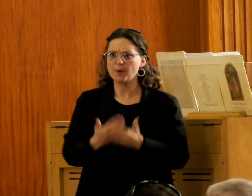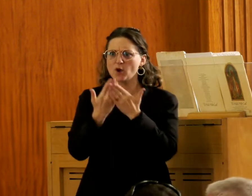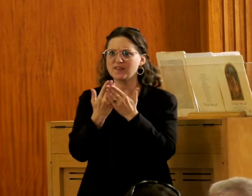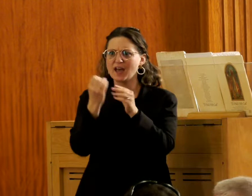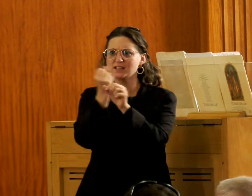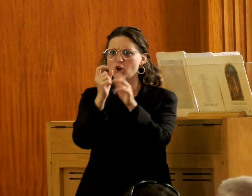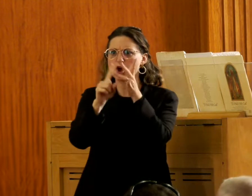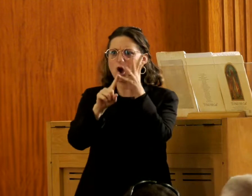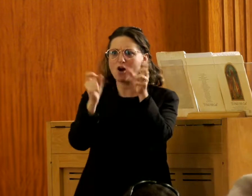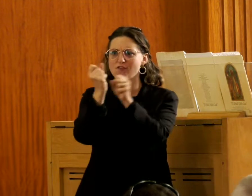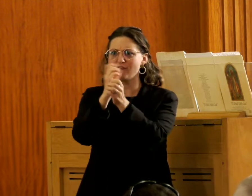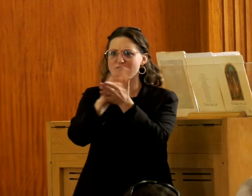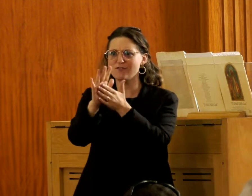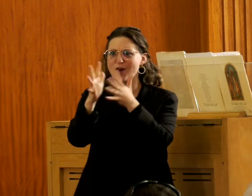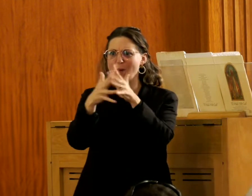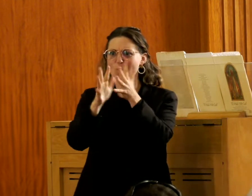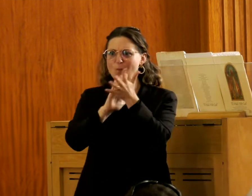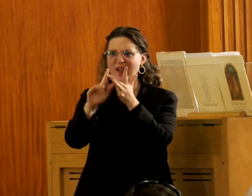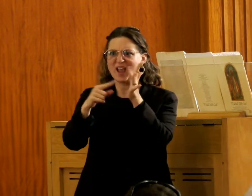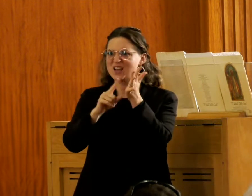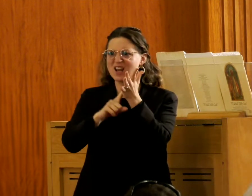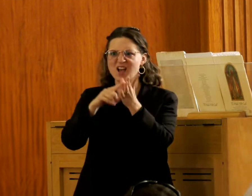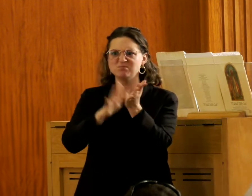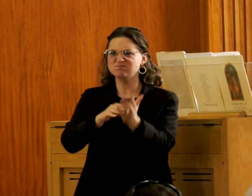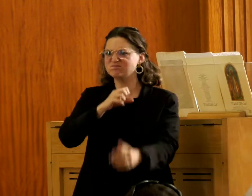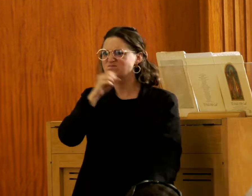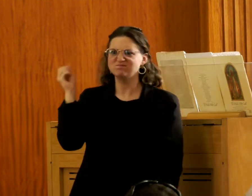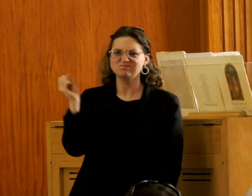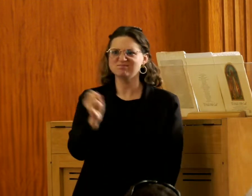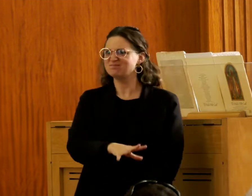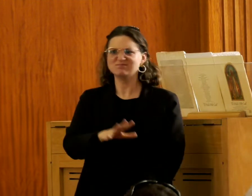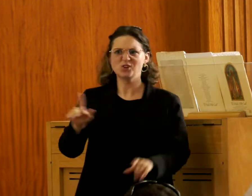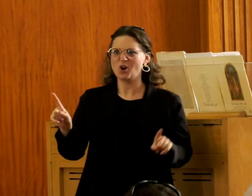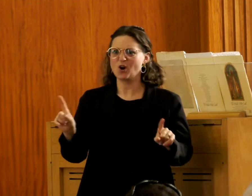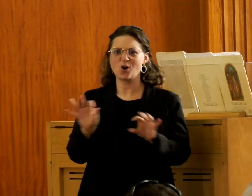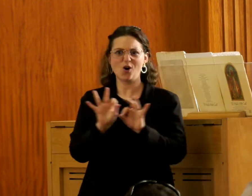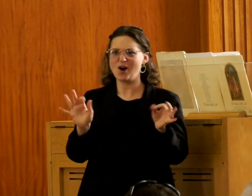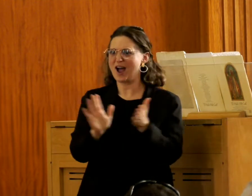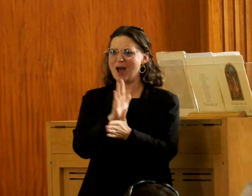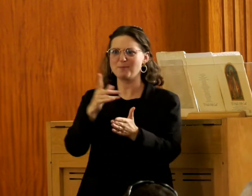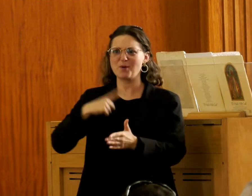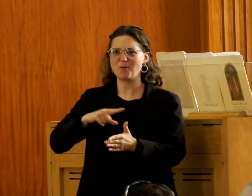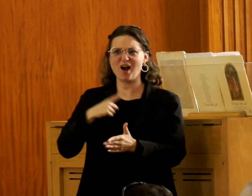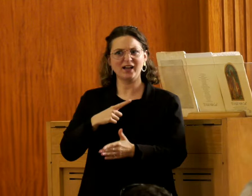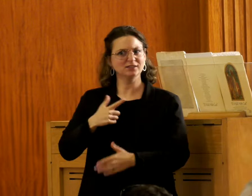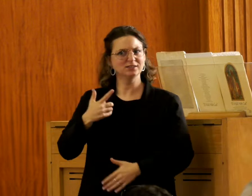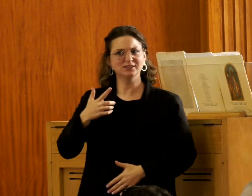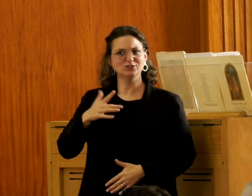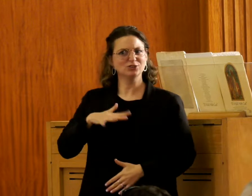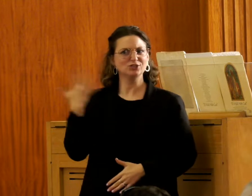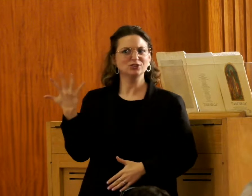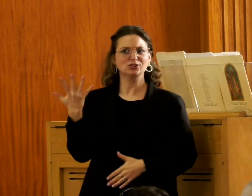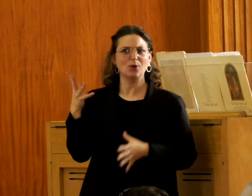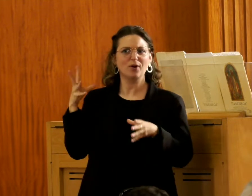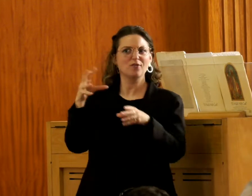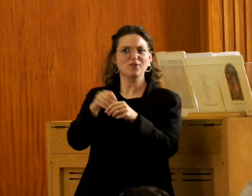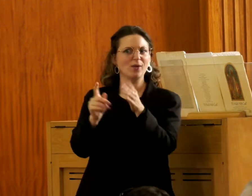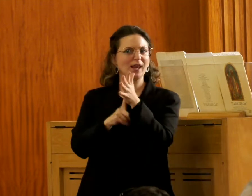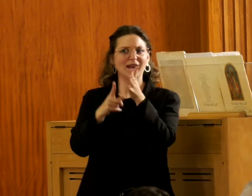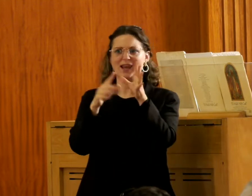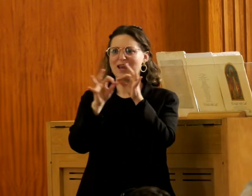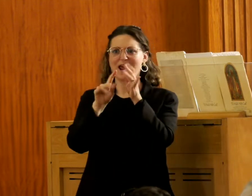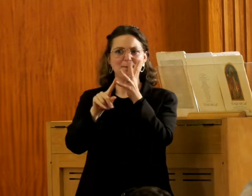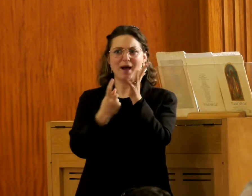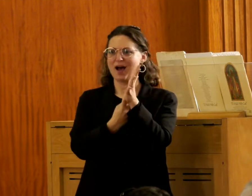as was her deep aversion to the Labor Party. So Joan opted